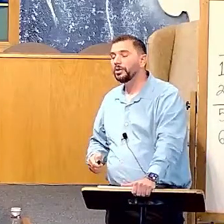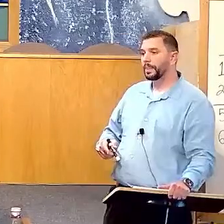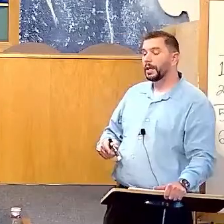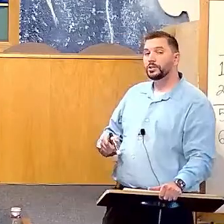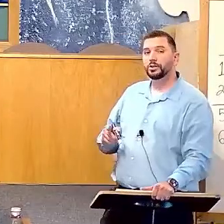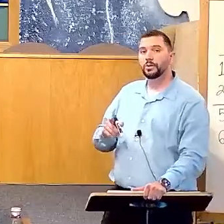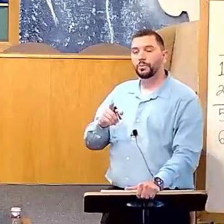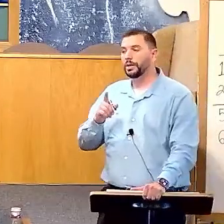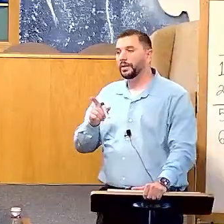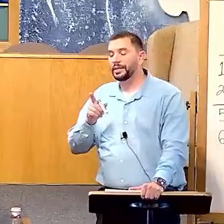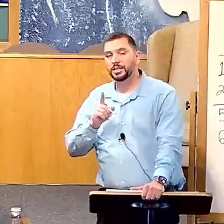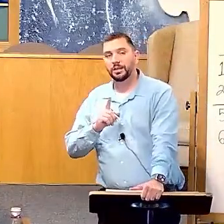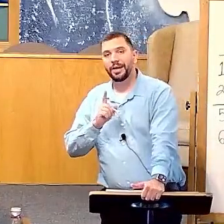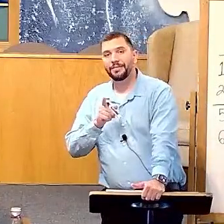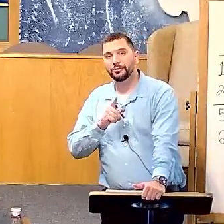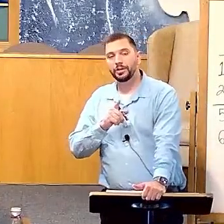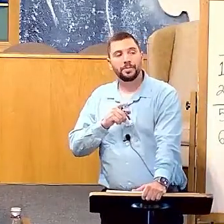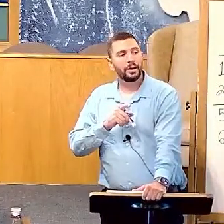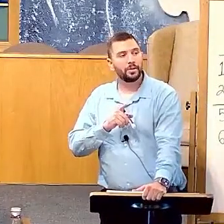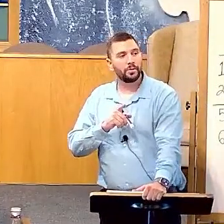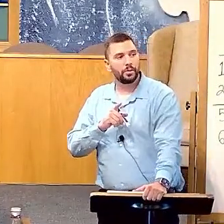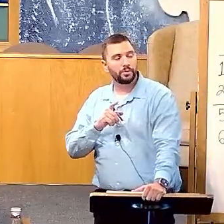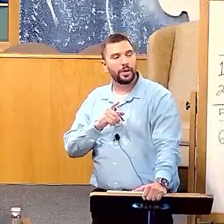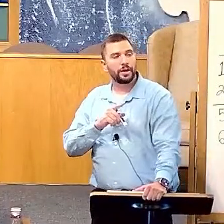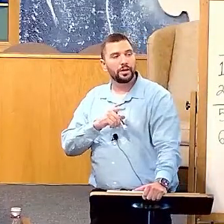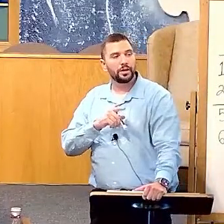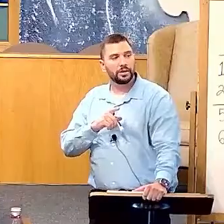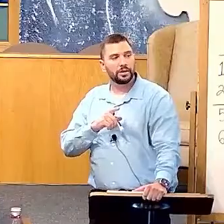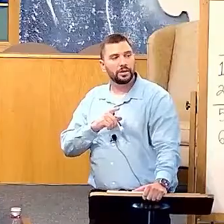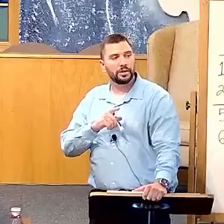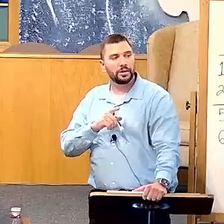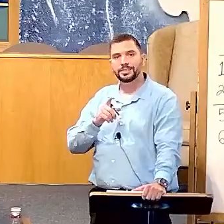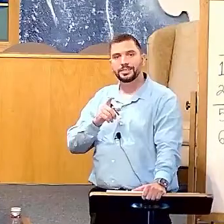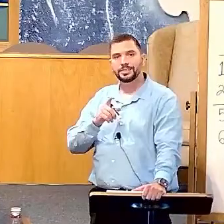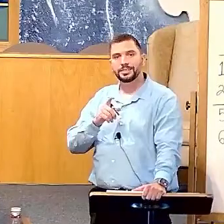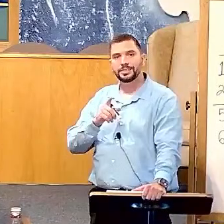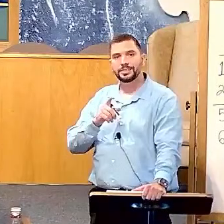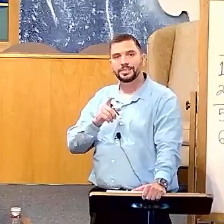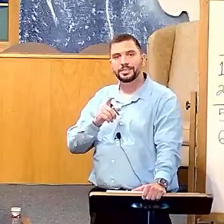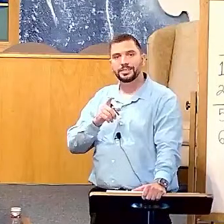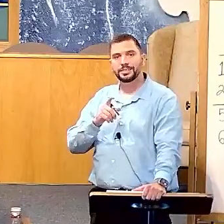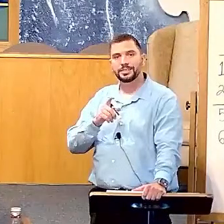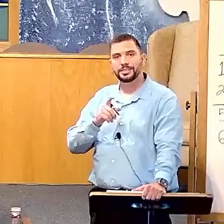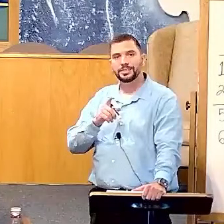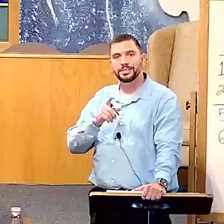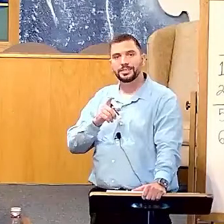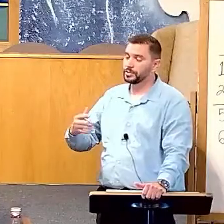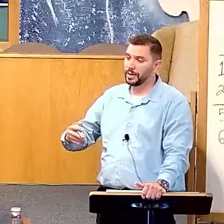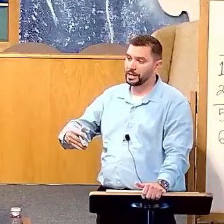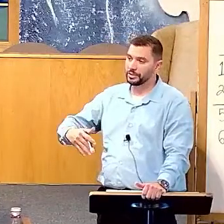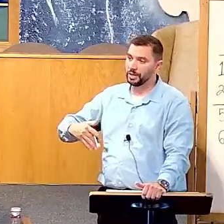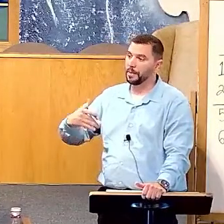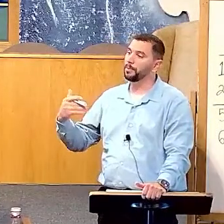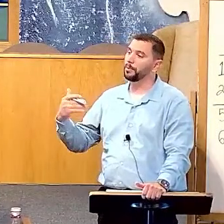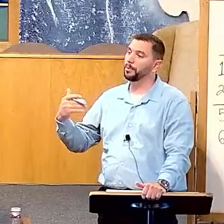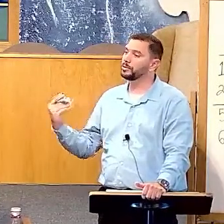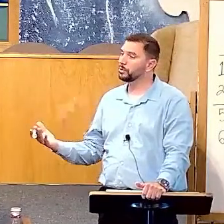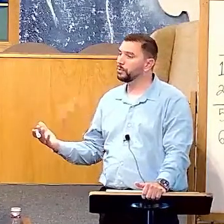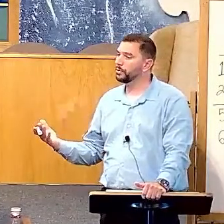Sure, no, it is a live stream. Now, the way our live stream works is it usually takes about a day or so to actually upload to